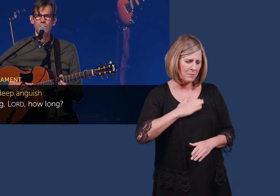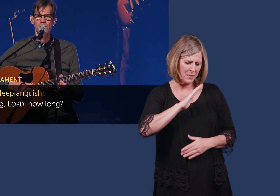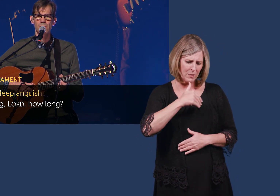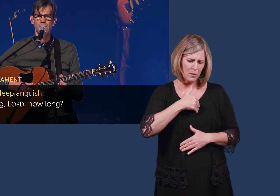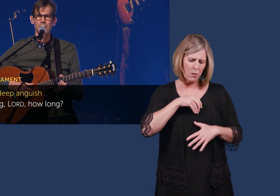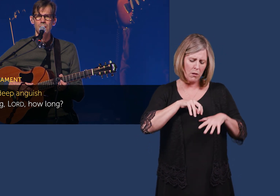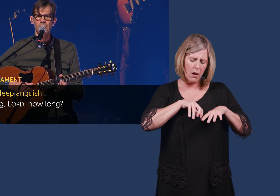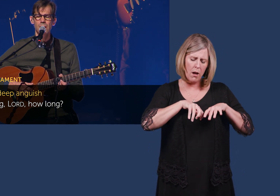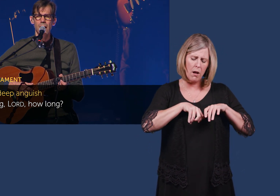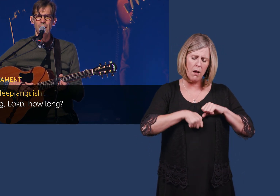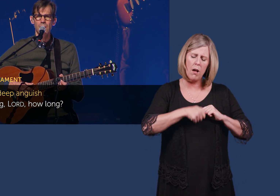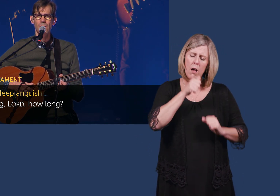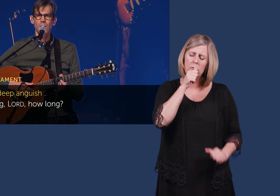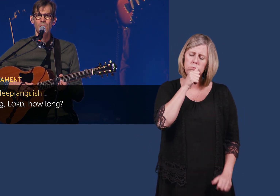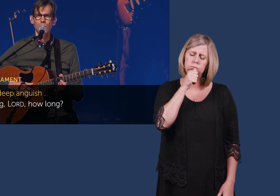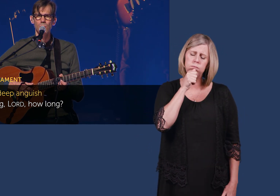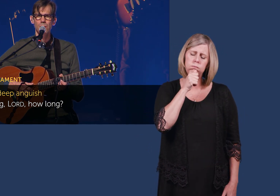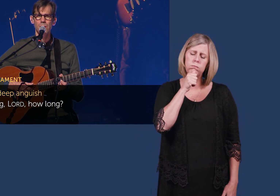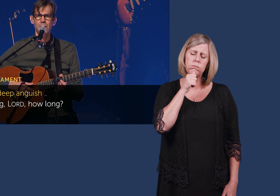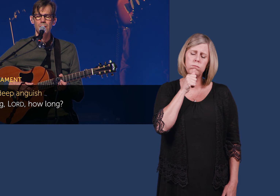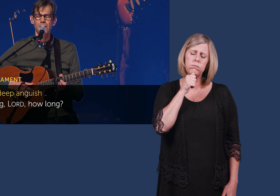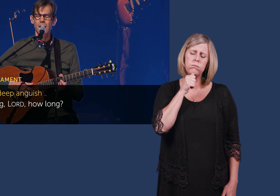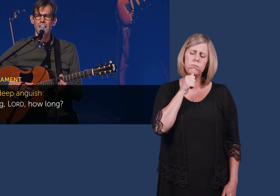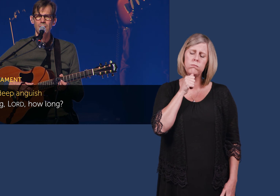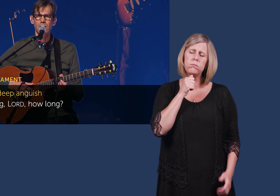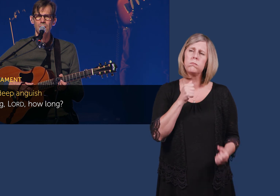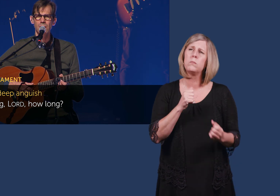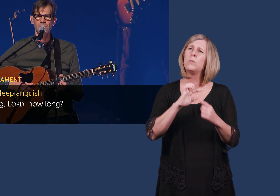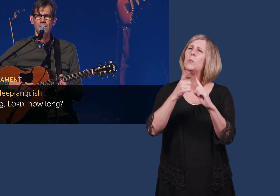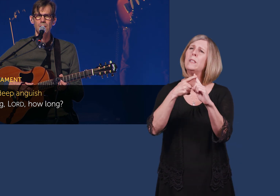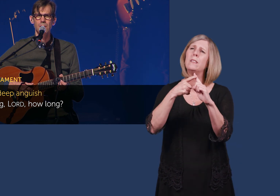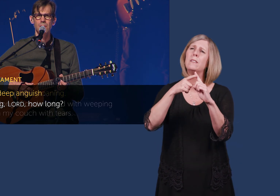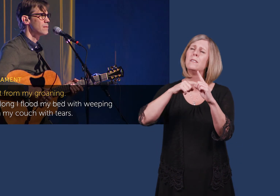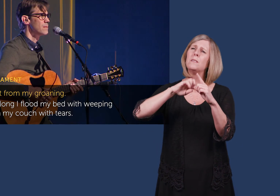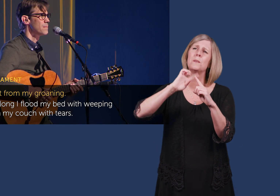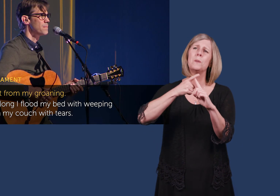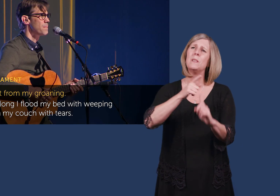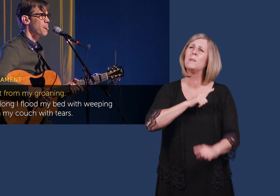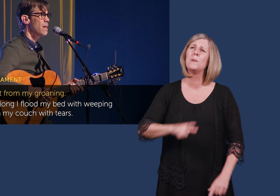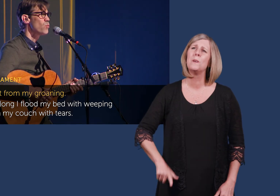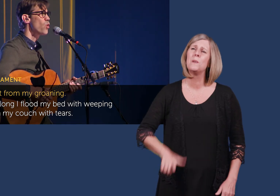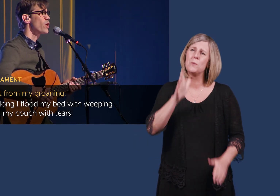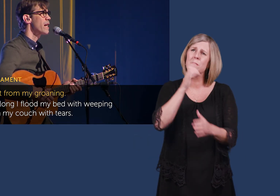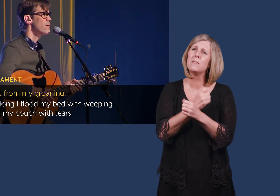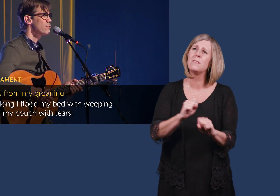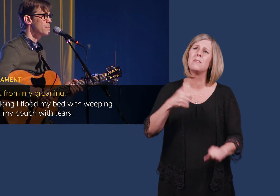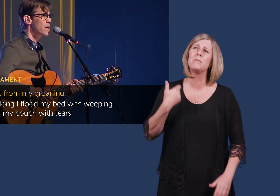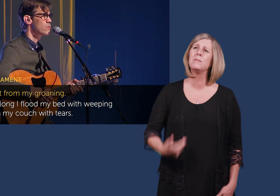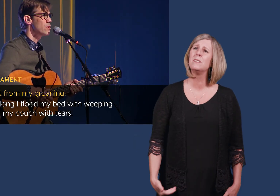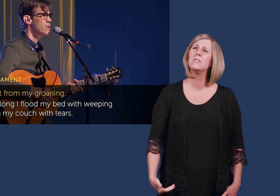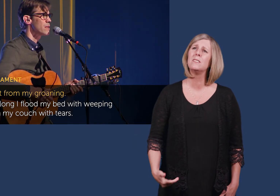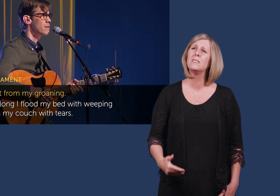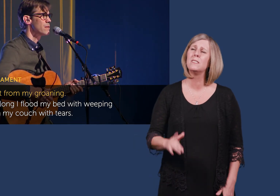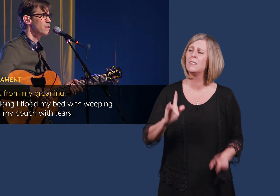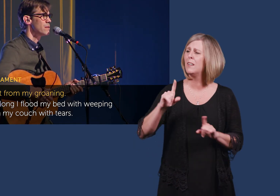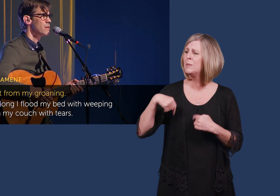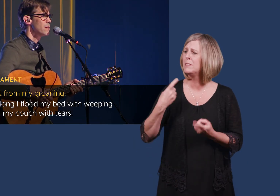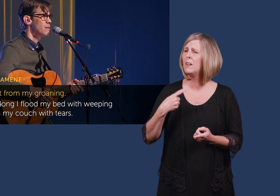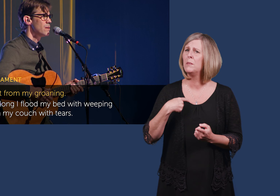anguish. How long, Lord? How long? I'm worn out from my